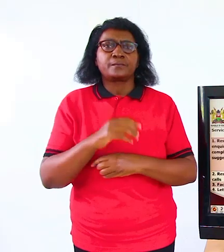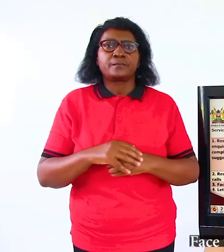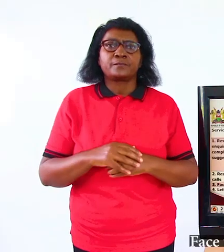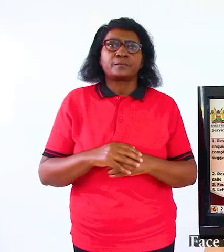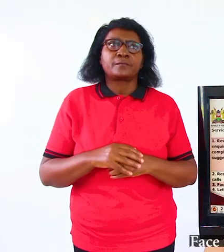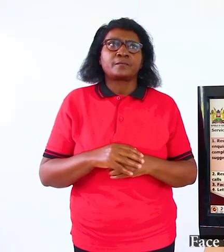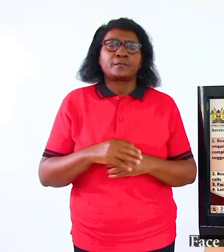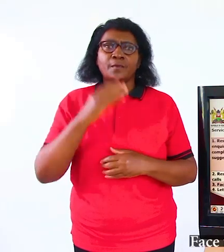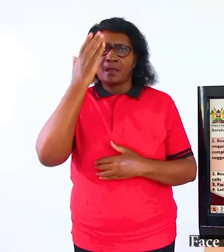Face to face.